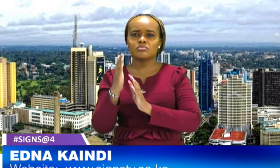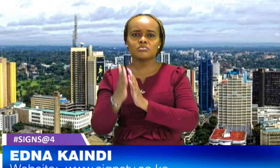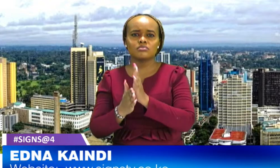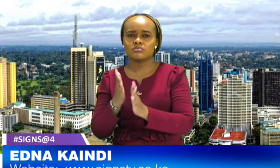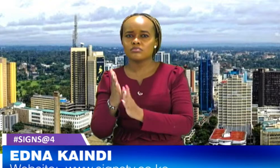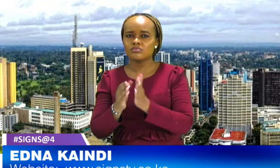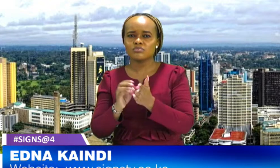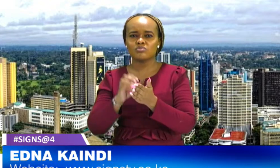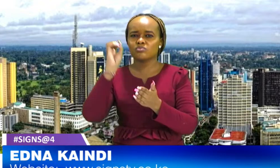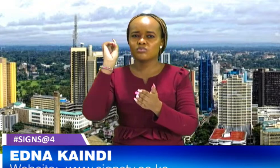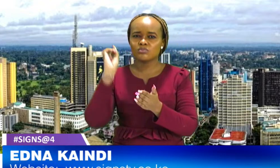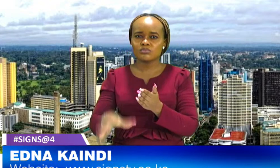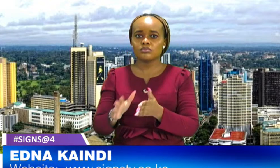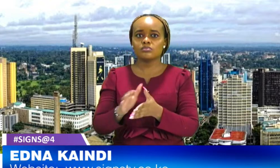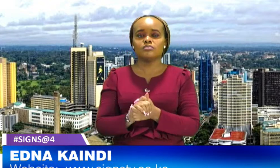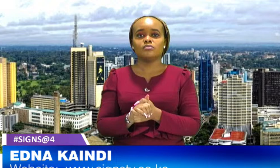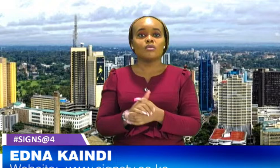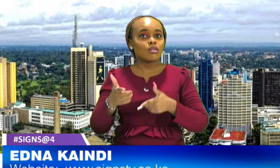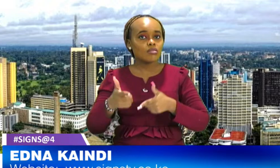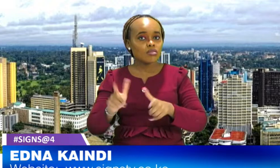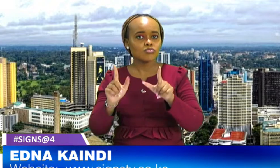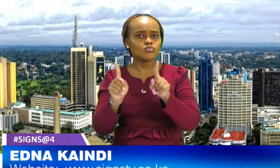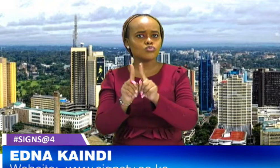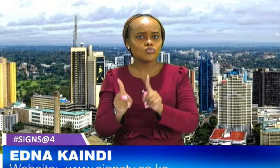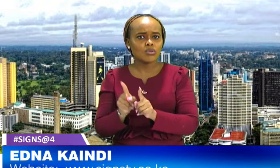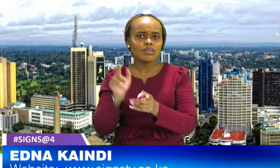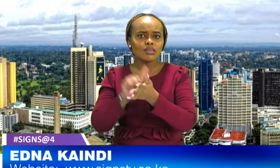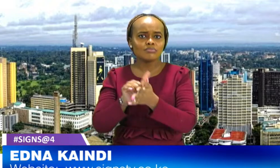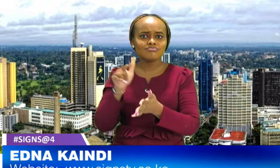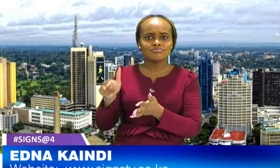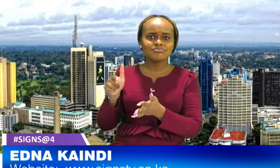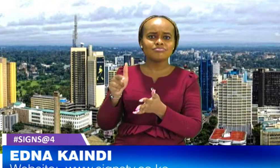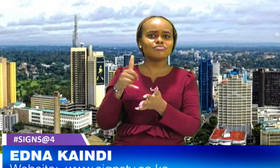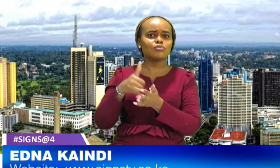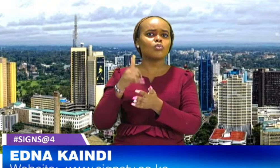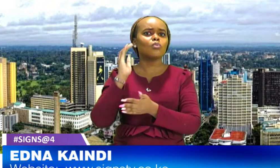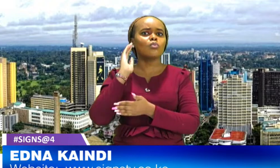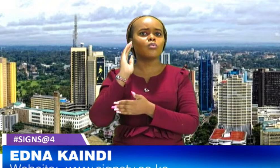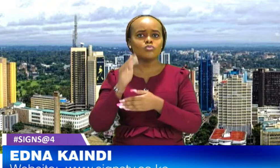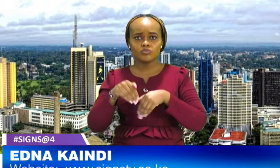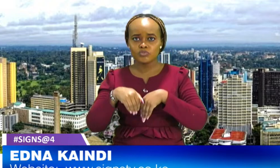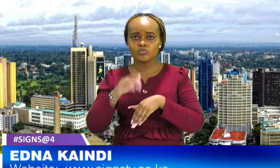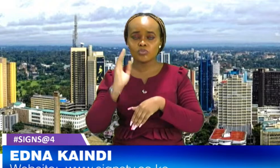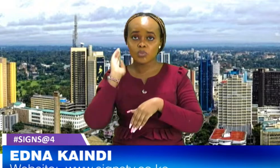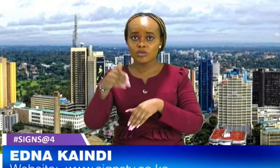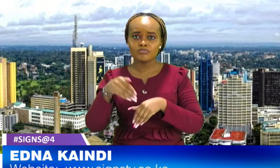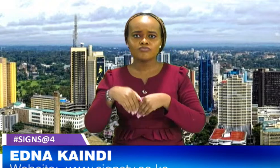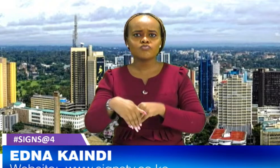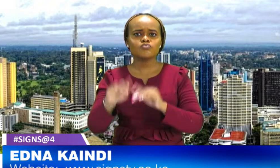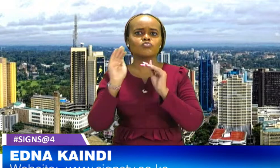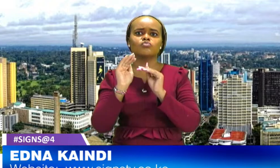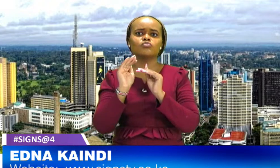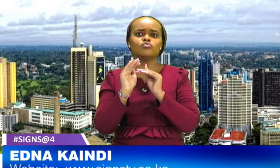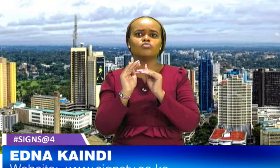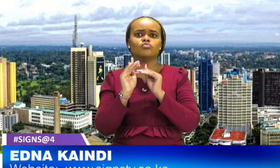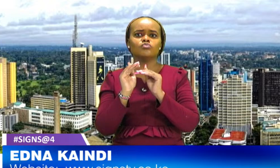intend to withdraw the license and that it will allow the procedure laid out in the